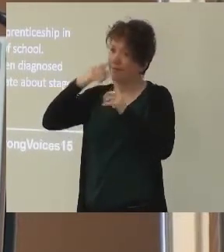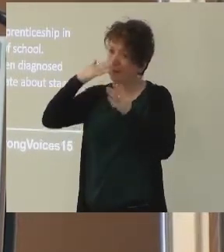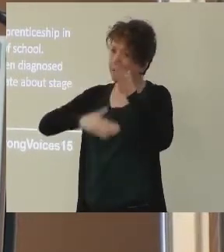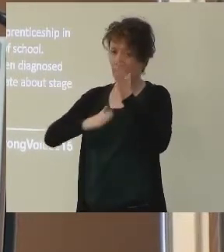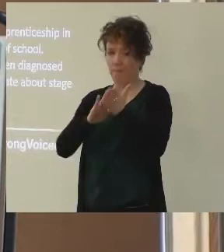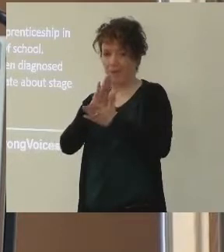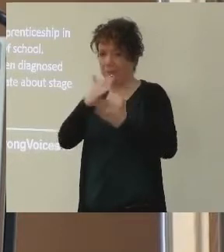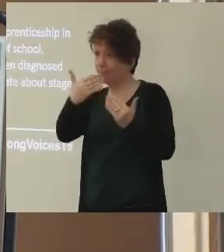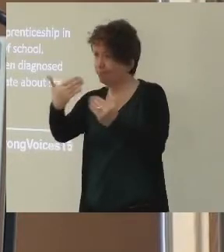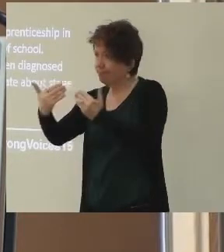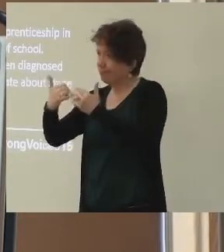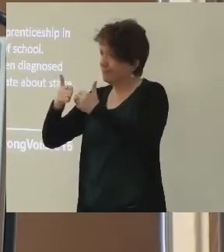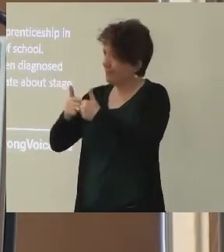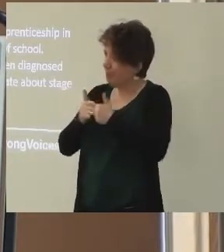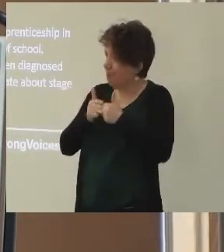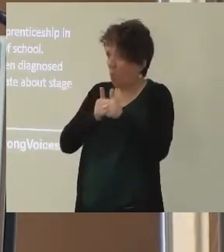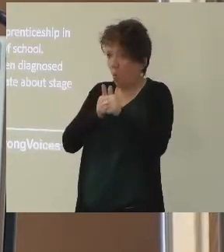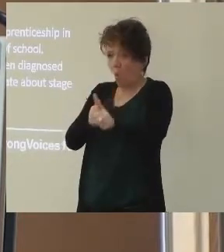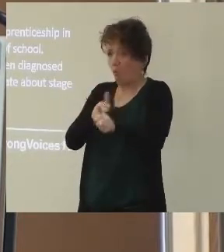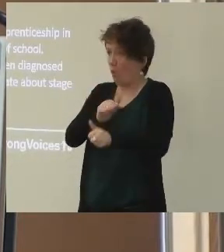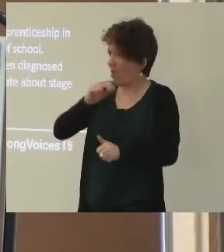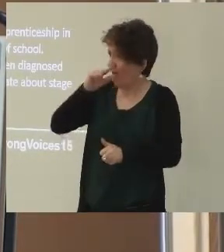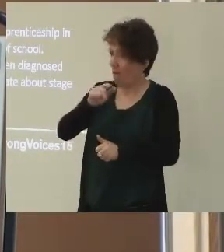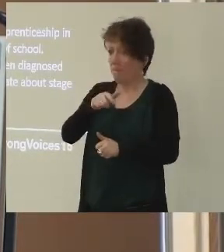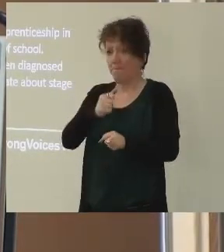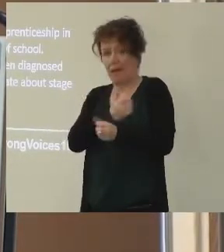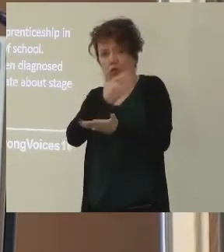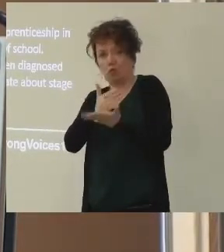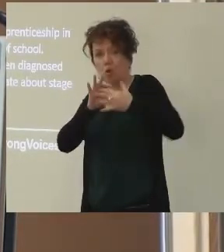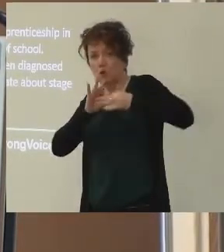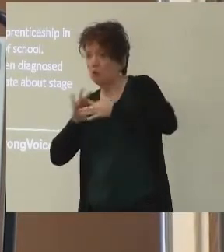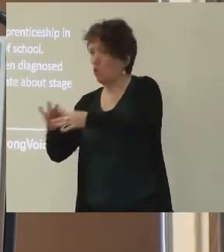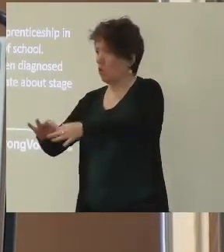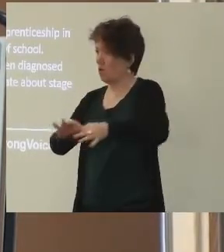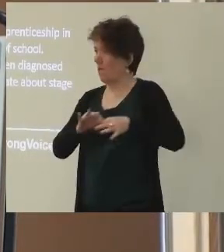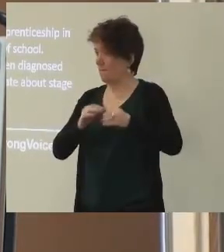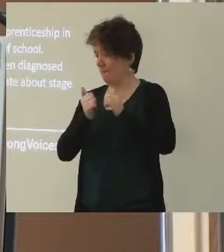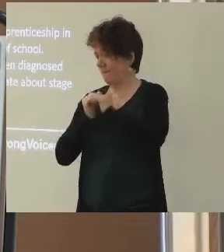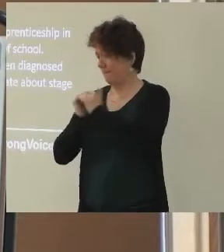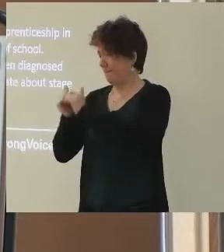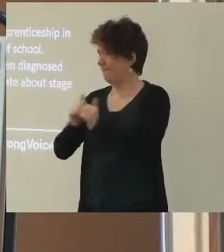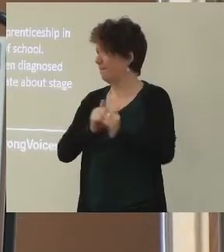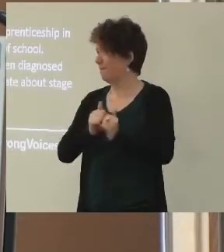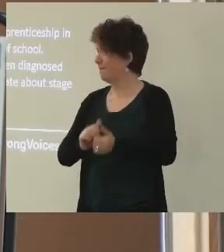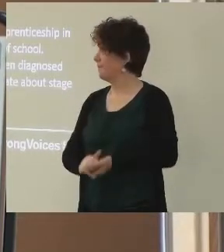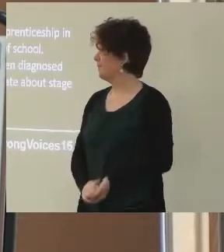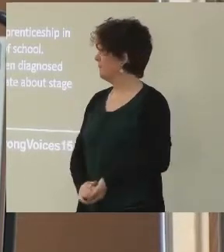that's available around that young person and making sure that it's a joined-up approach in partnership.